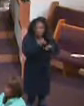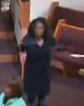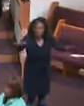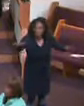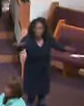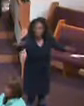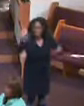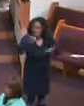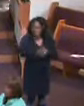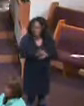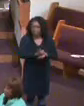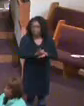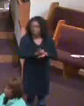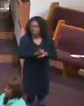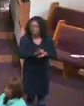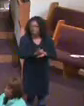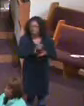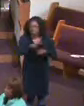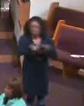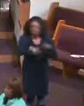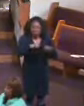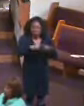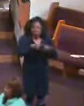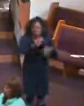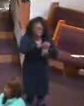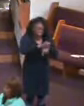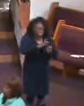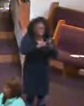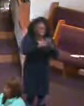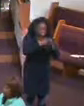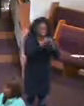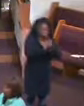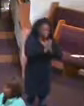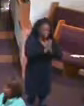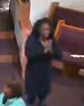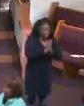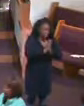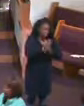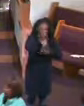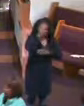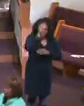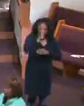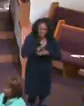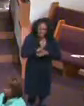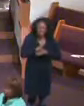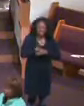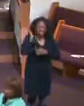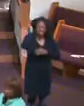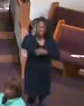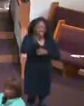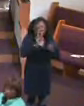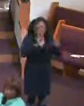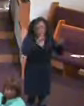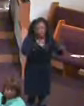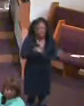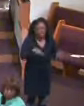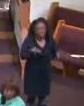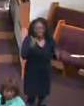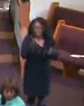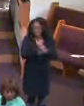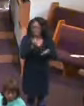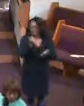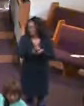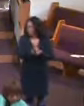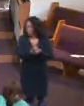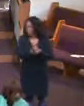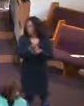Amen. Whenever the church begins to pray, God is going to respond. Amen. Amen.